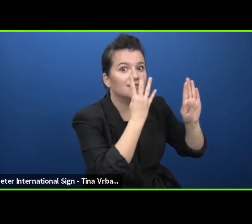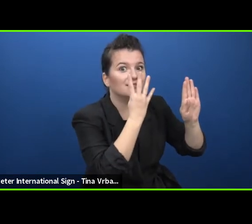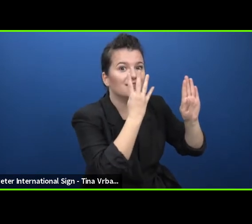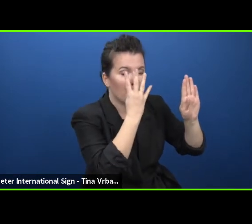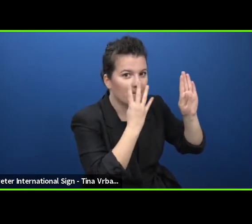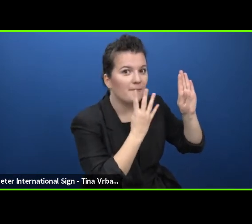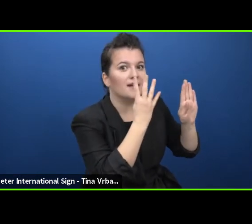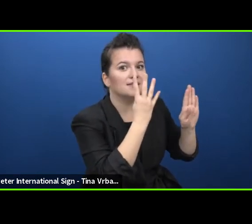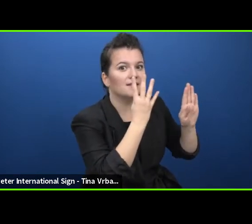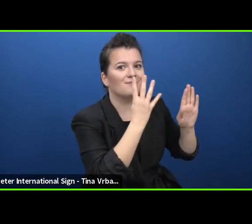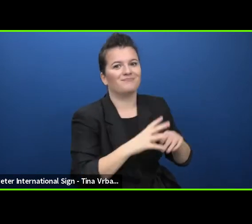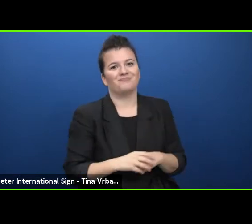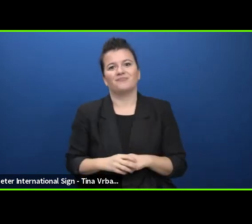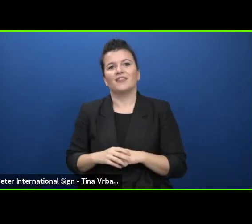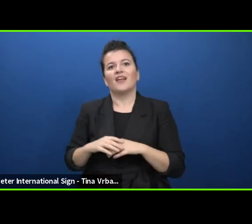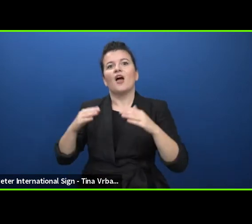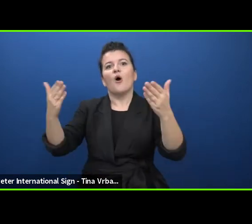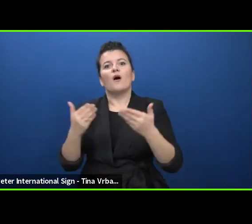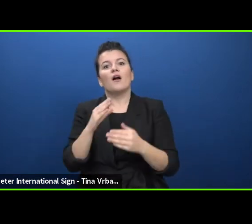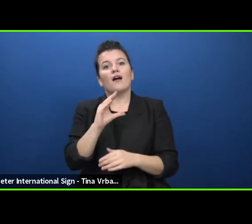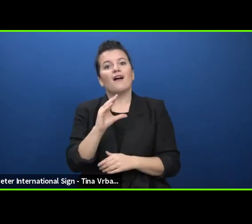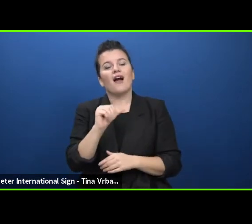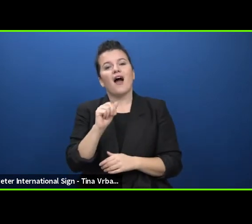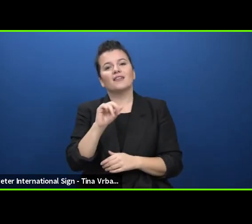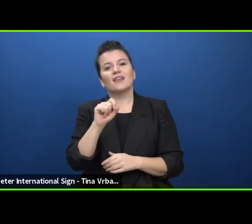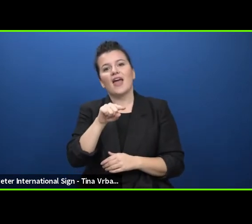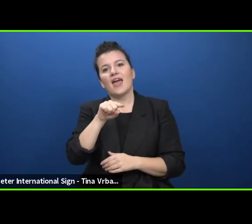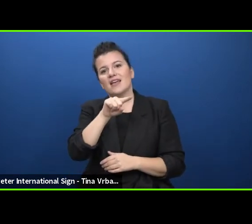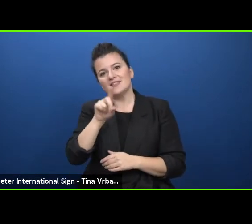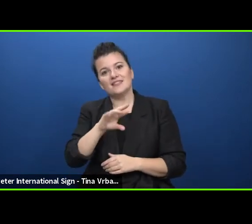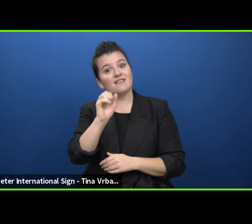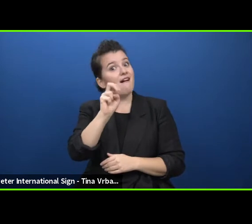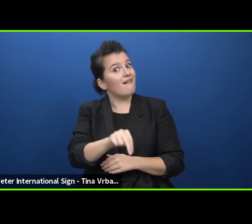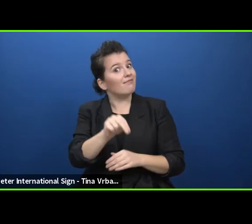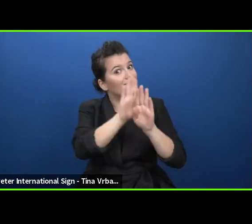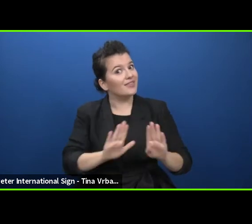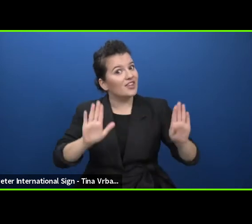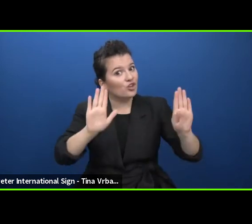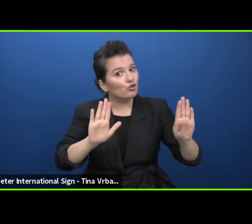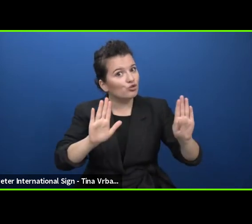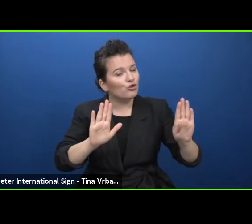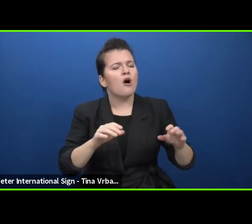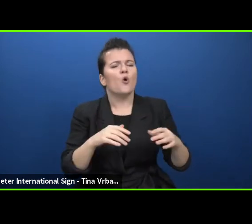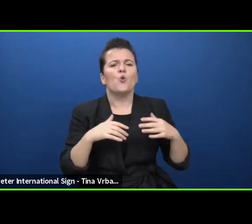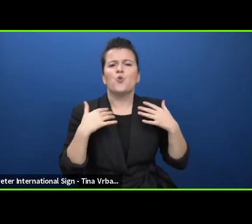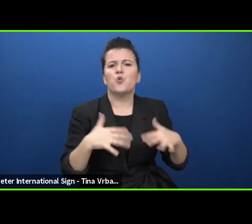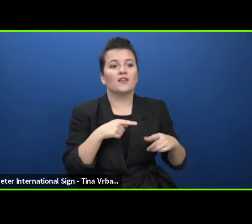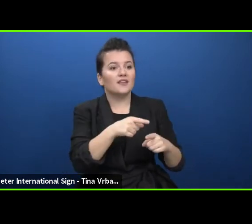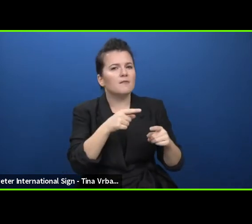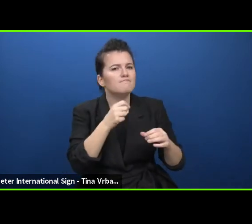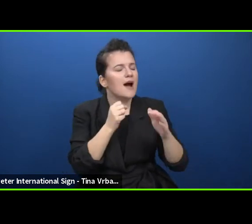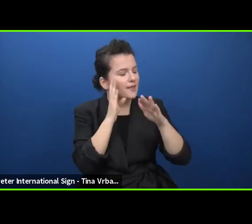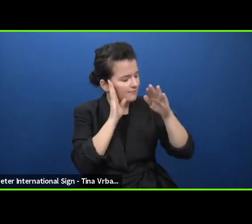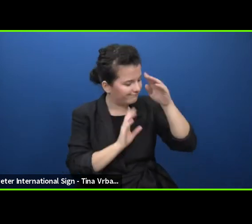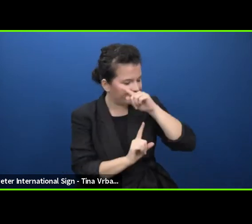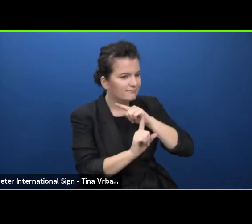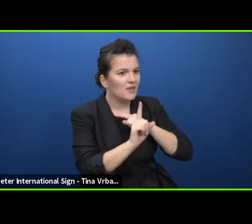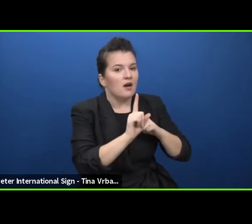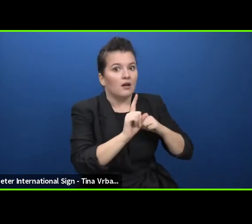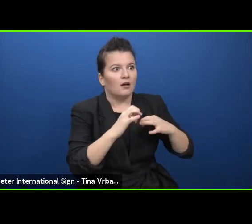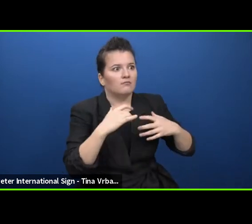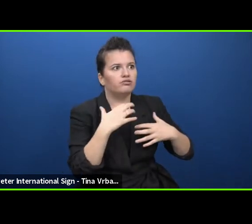Welcome to the Cartesian theater. Cozy and certain, yet filled with anxiety. A paranoid theater.